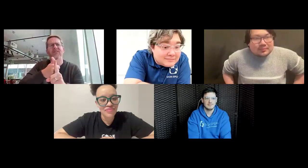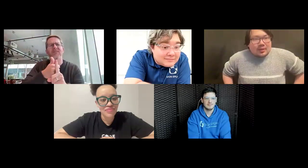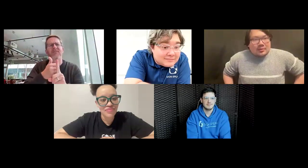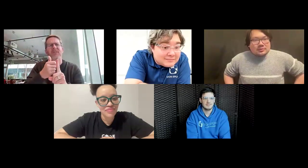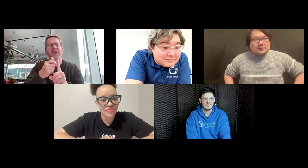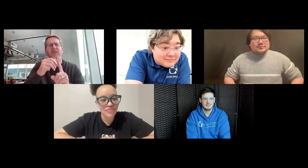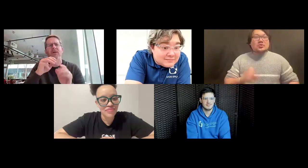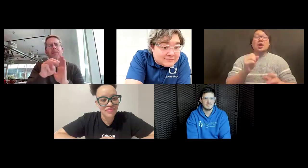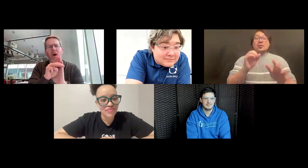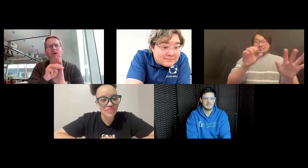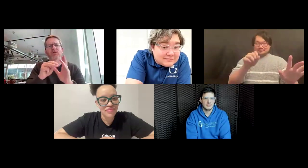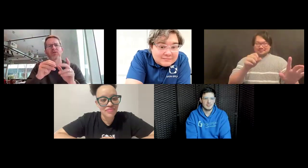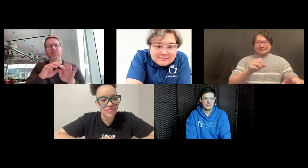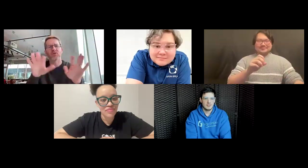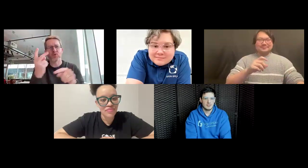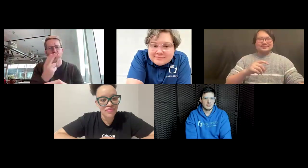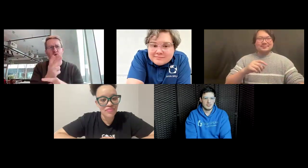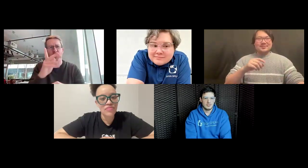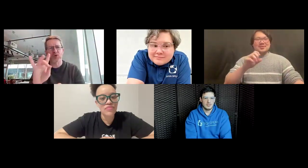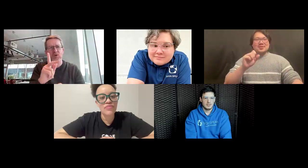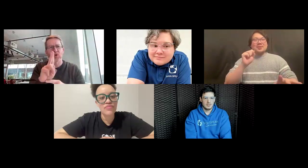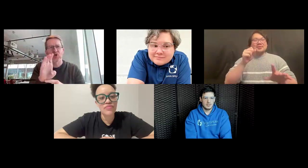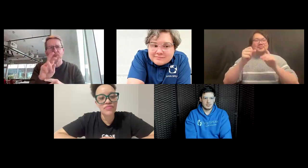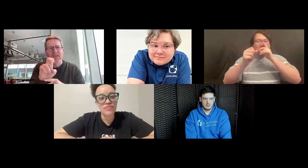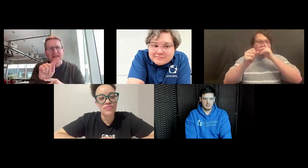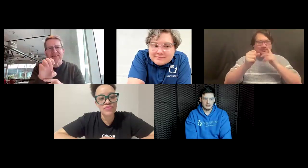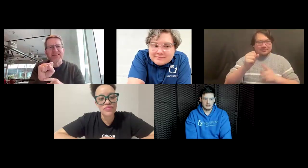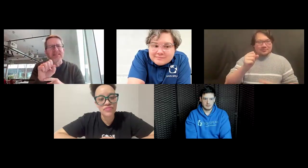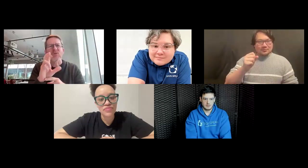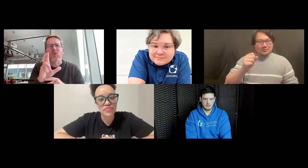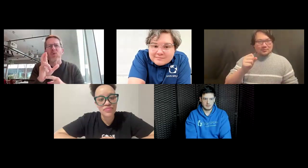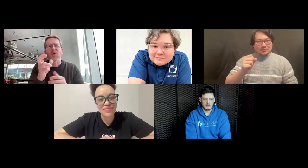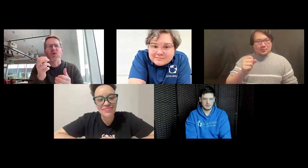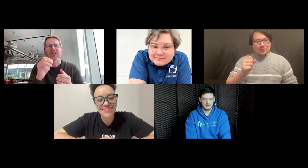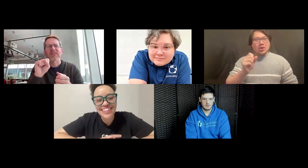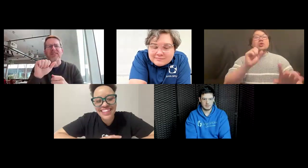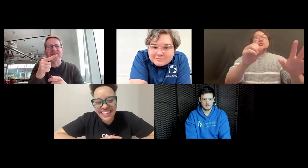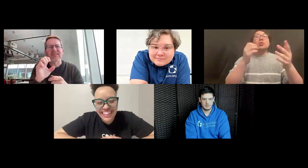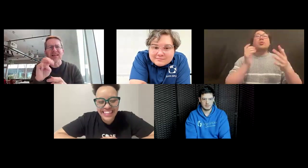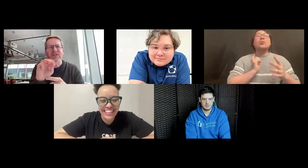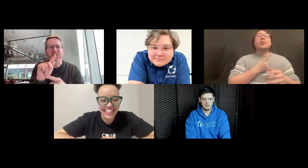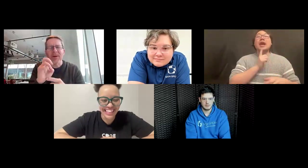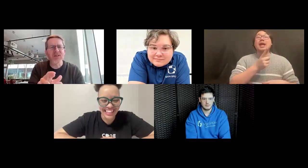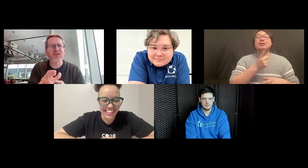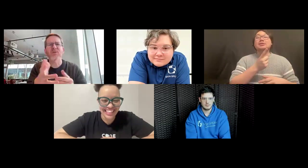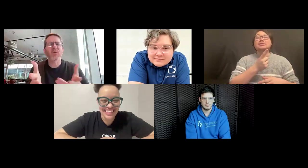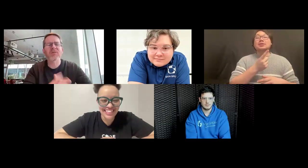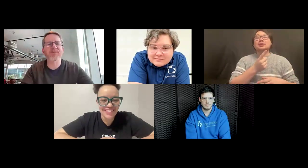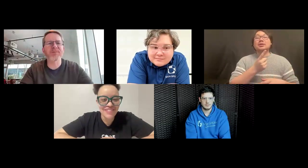What about the machine learning portion with the models and everything? Are you using Kubernetes or are you using